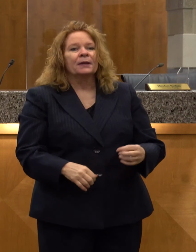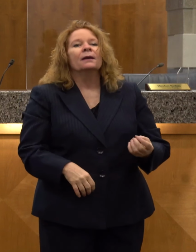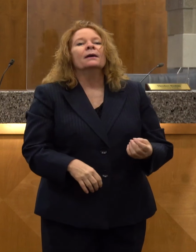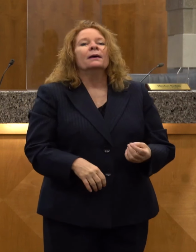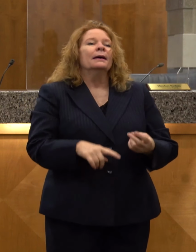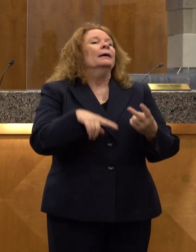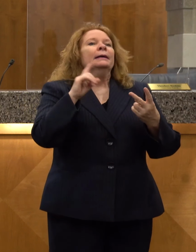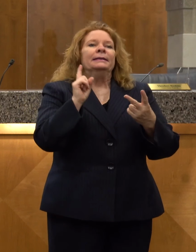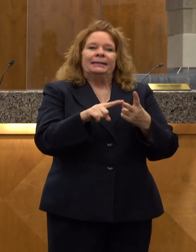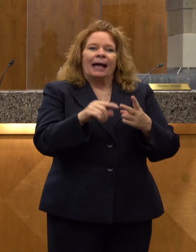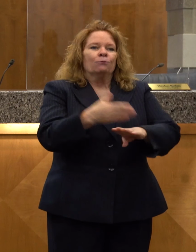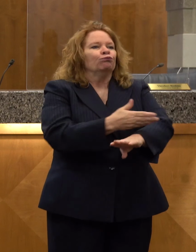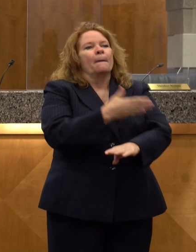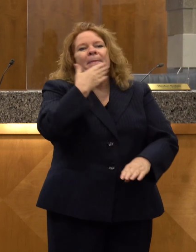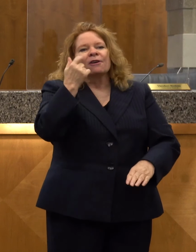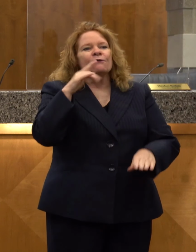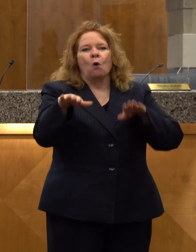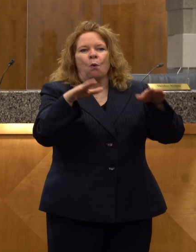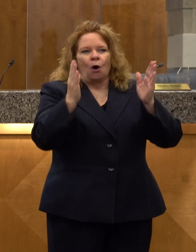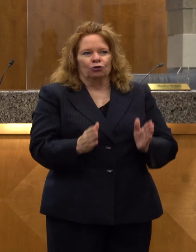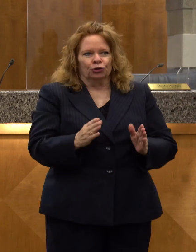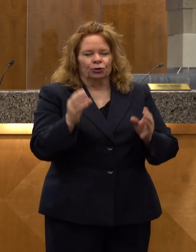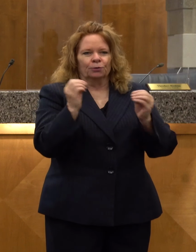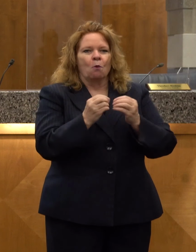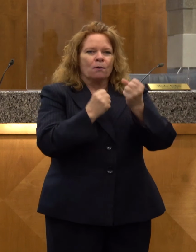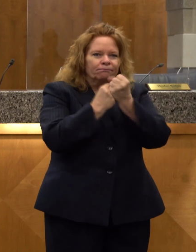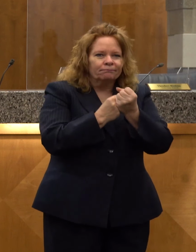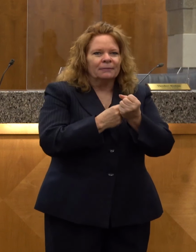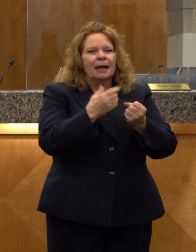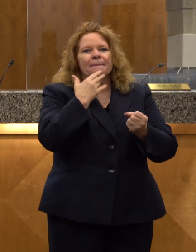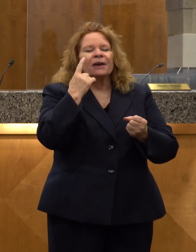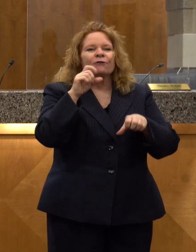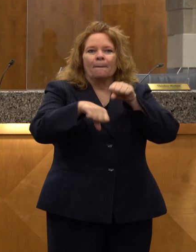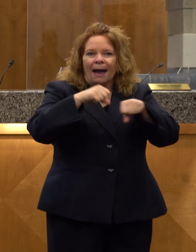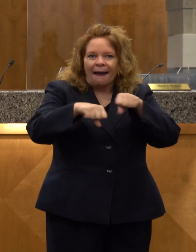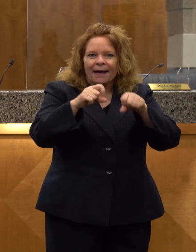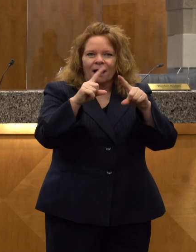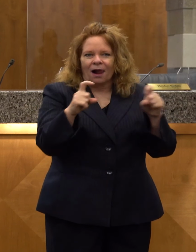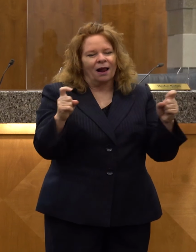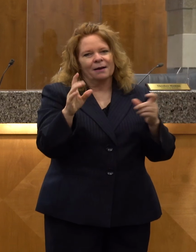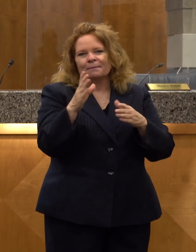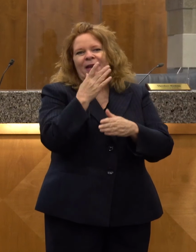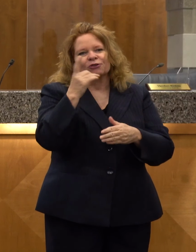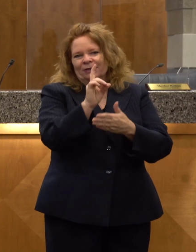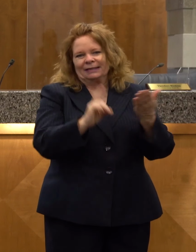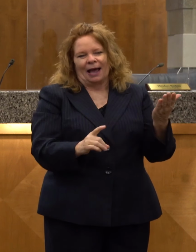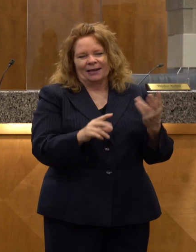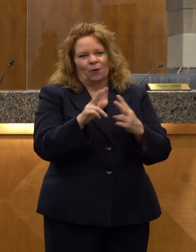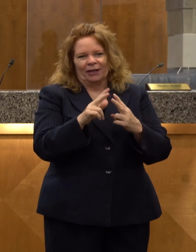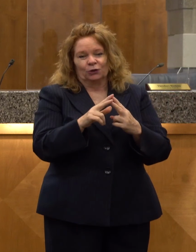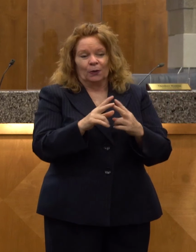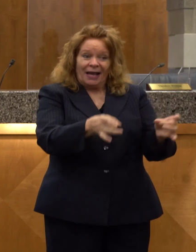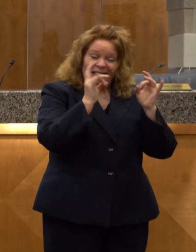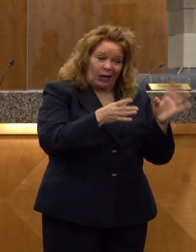more pedestrian friendly and much more friendly to bicycle traffic, and just a better design overall. So there are two issues. It's a